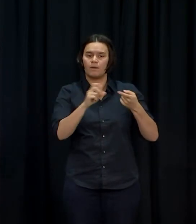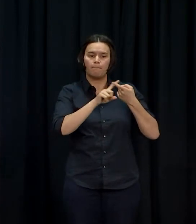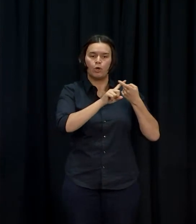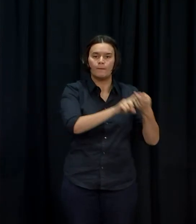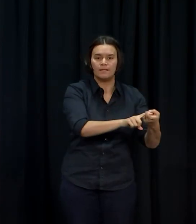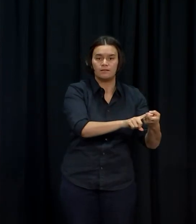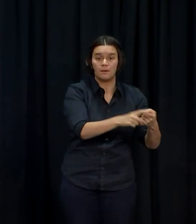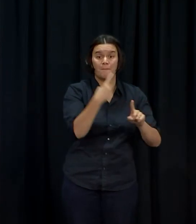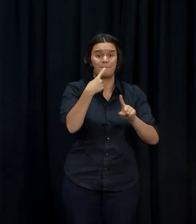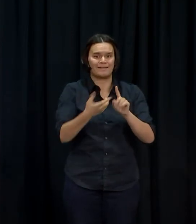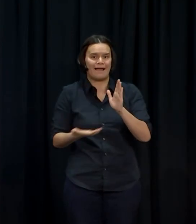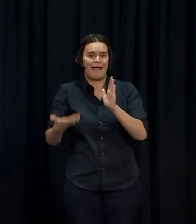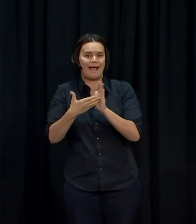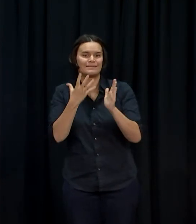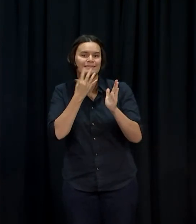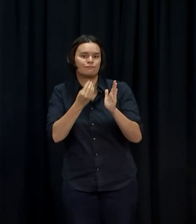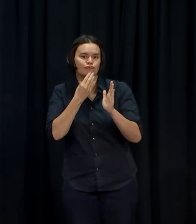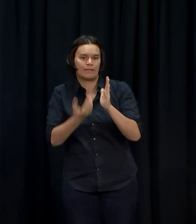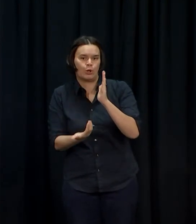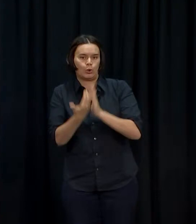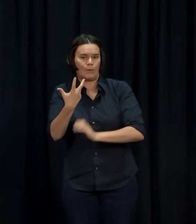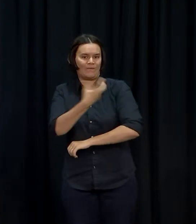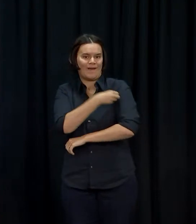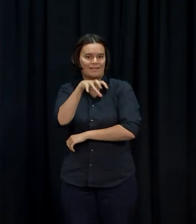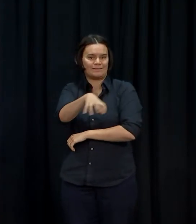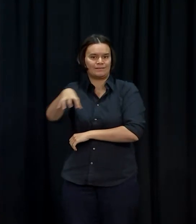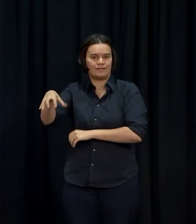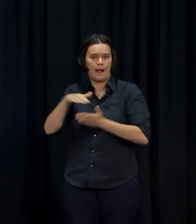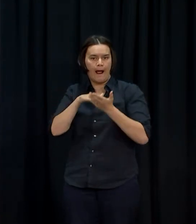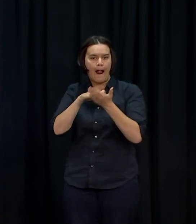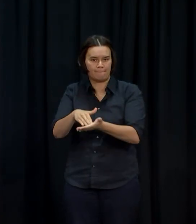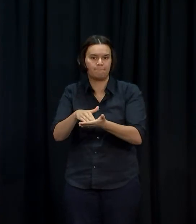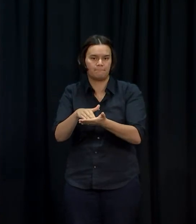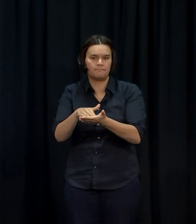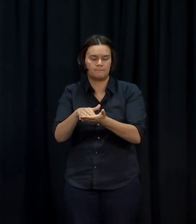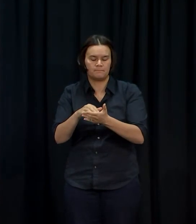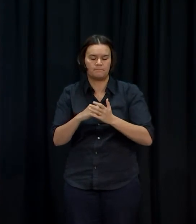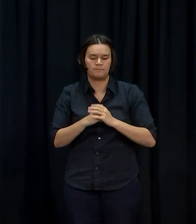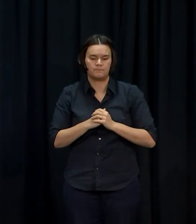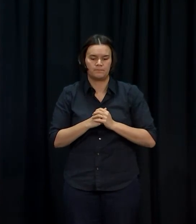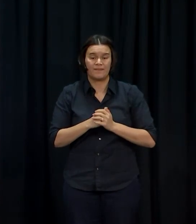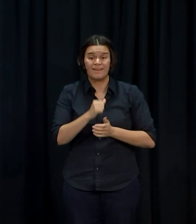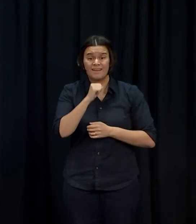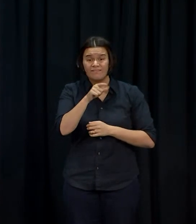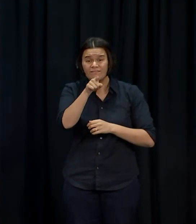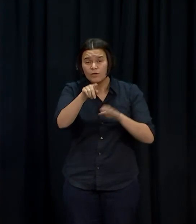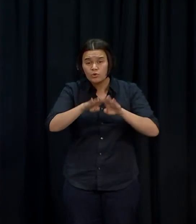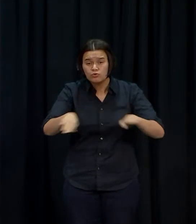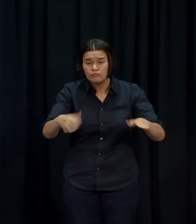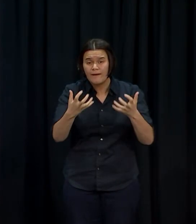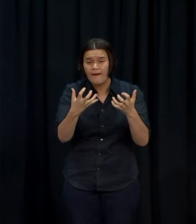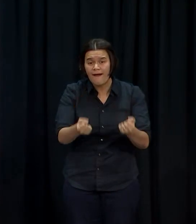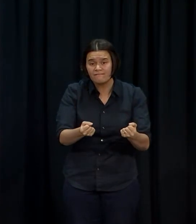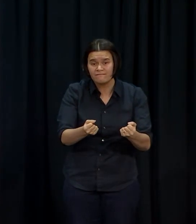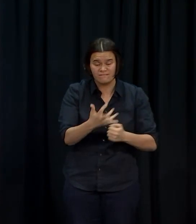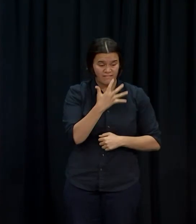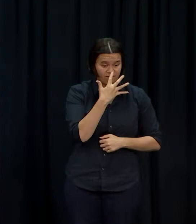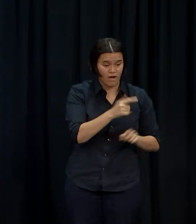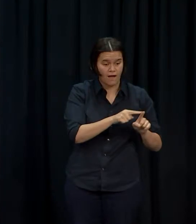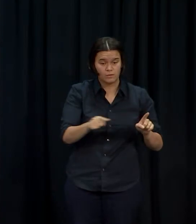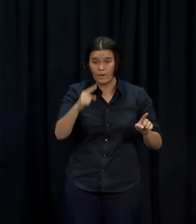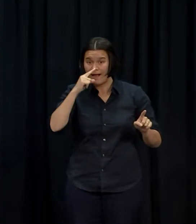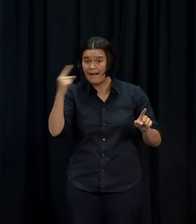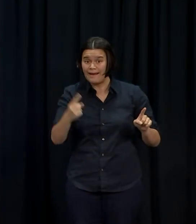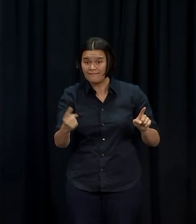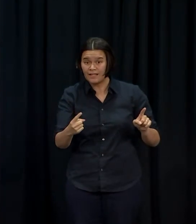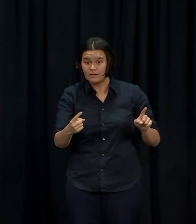who will now be wanting to make sure their vaccine is up to date. And for those with you with children aged 5 to 11, all children aged 5 to